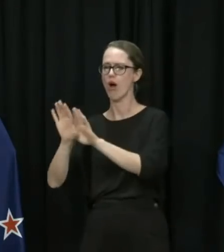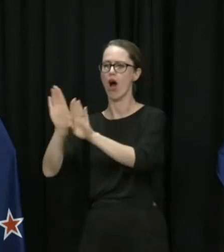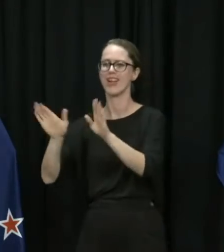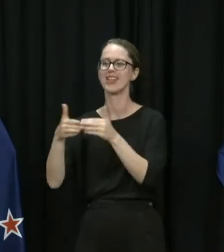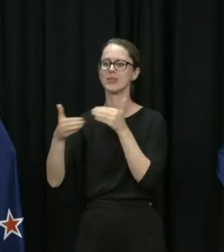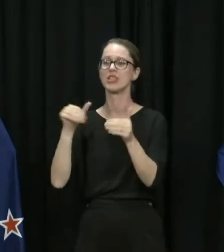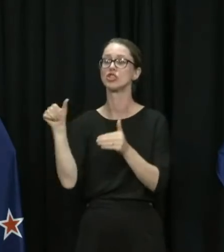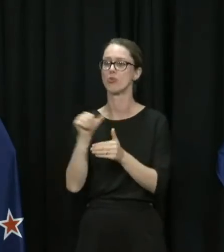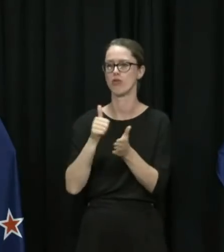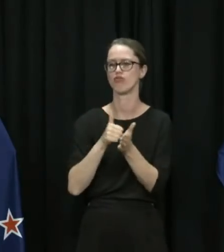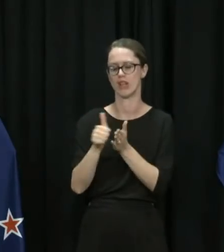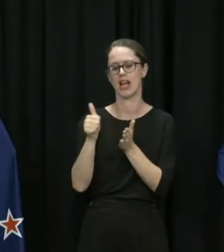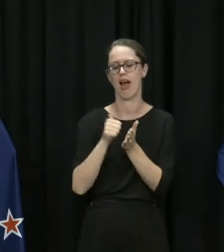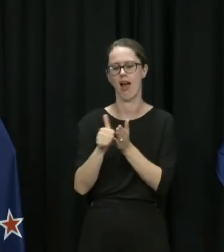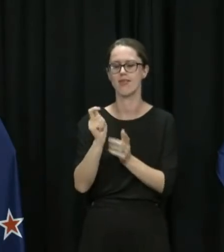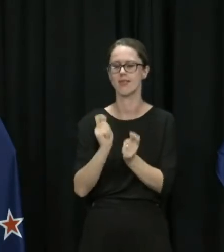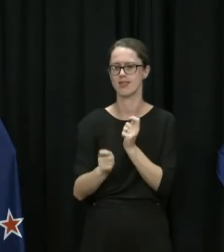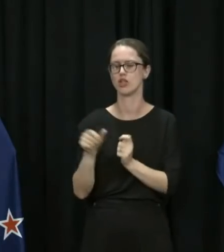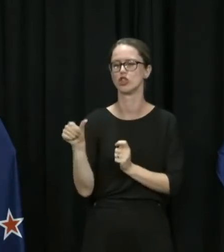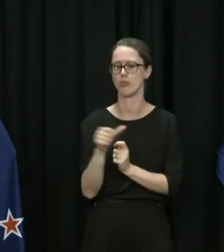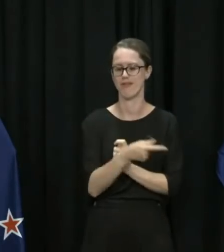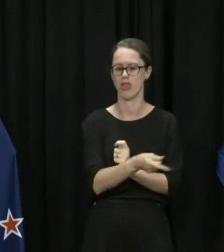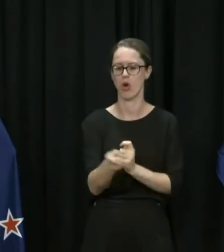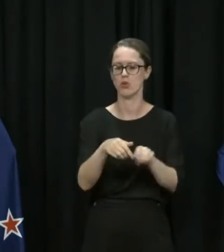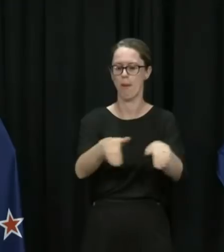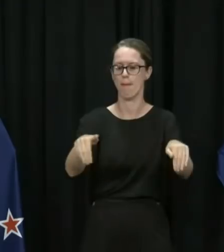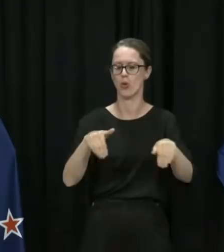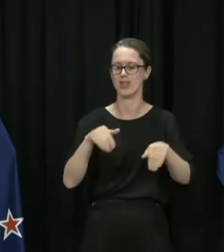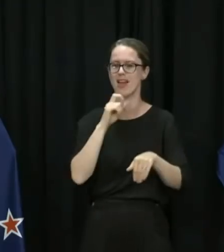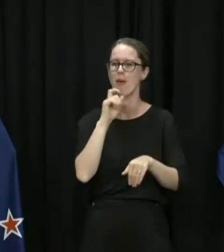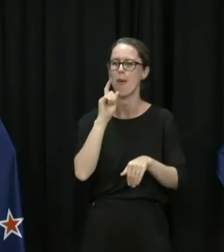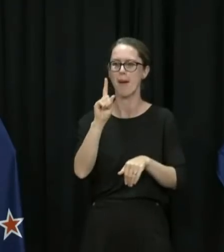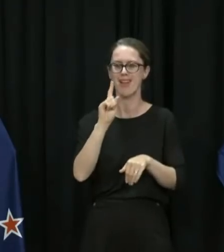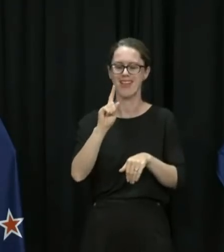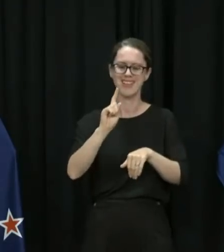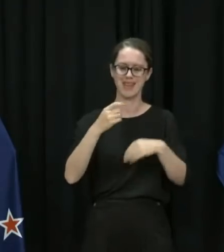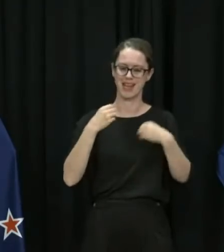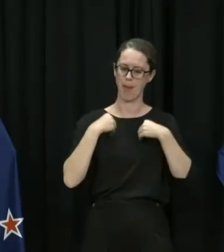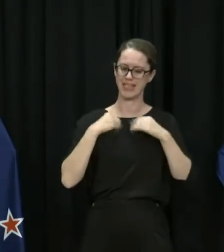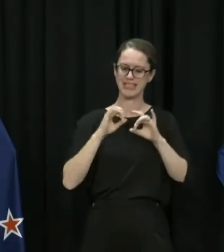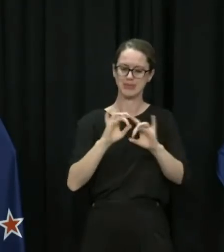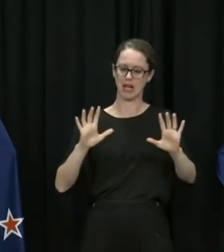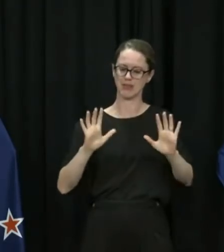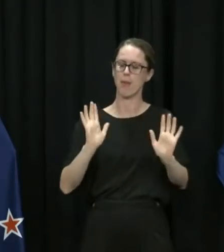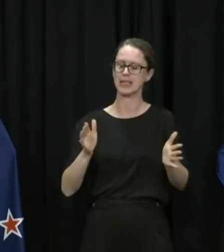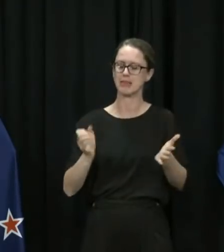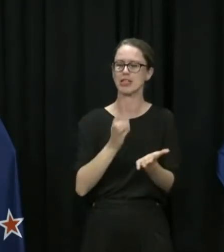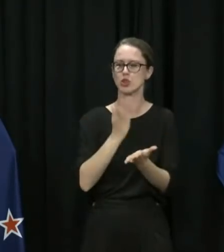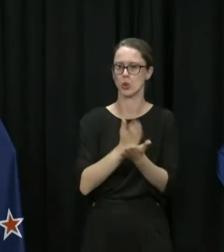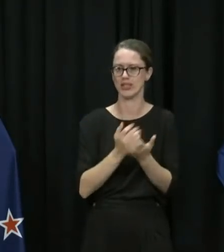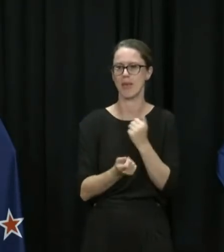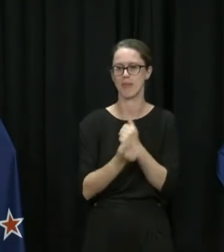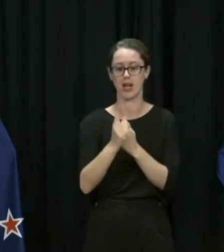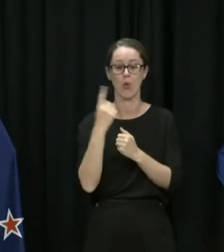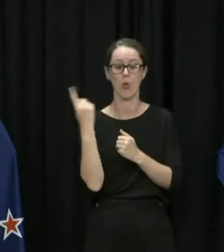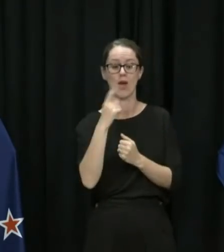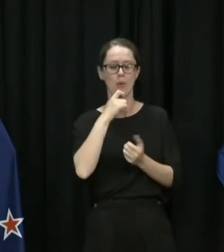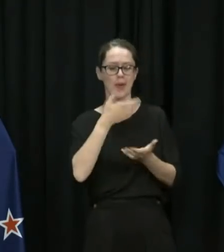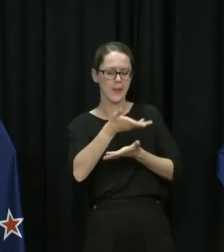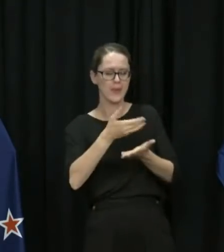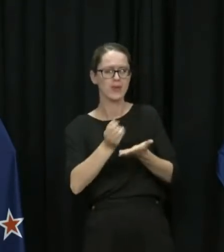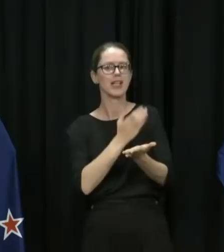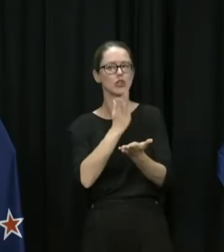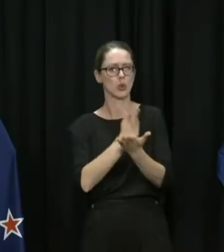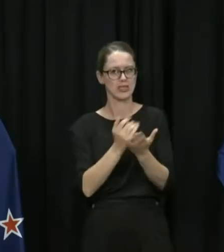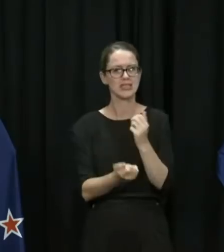maintain a regular testing cycle. That is up to employers to make sure that is happening. We'll be making sure we're having conversation with employers to ensure